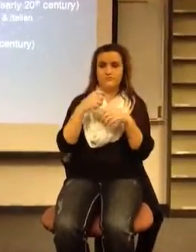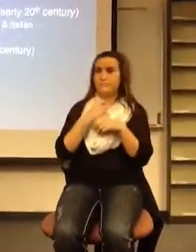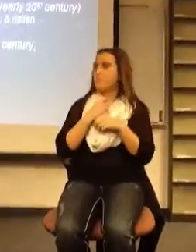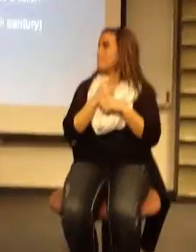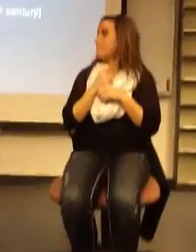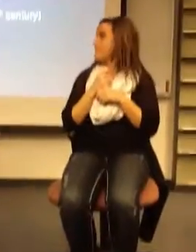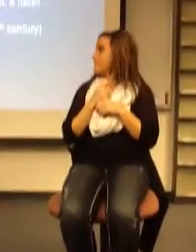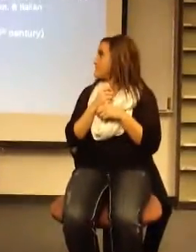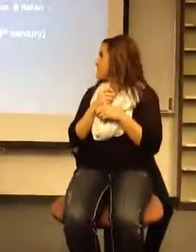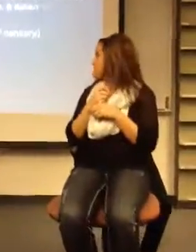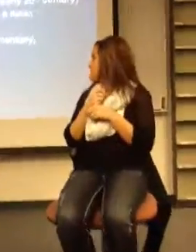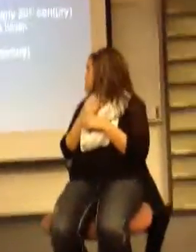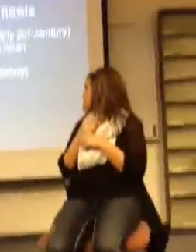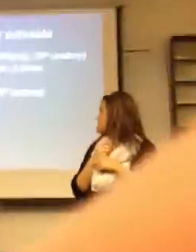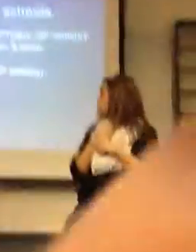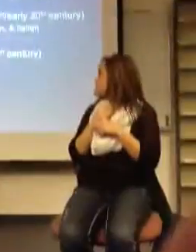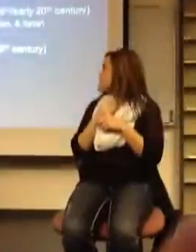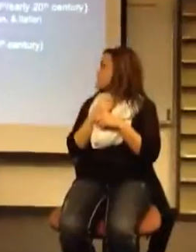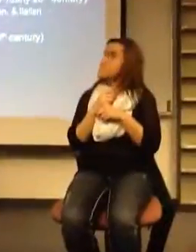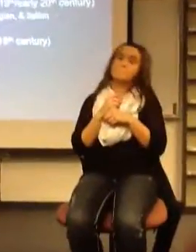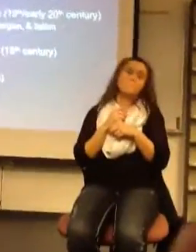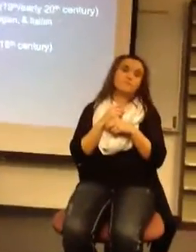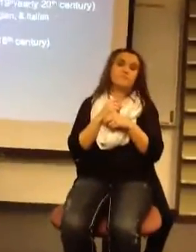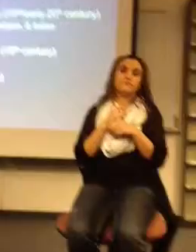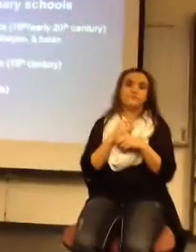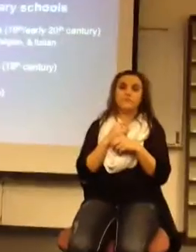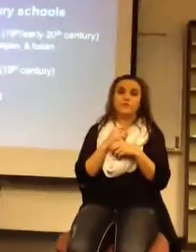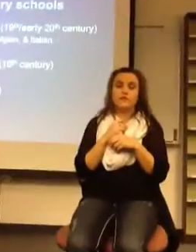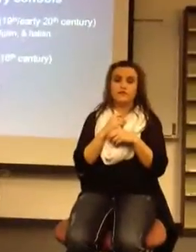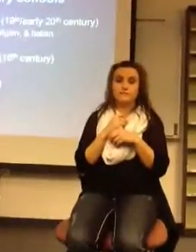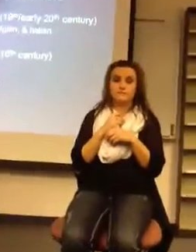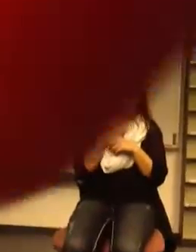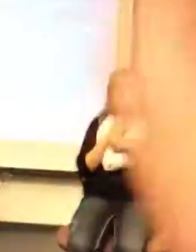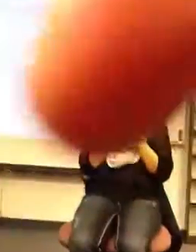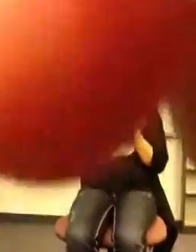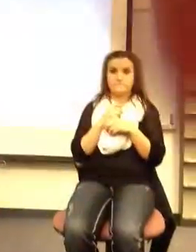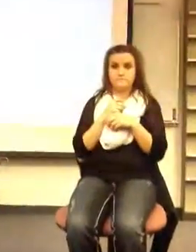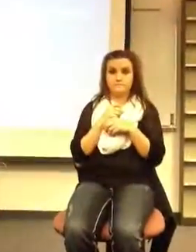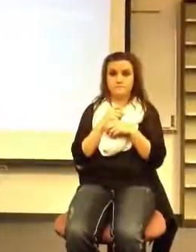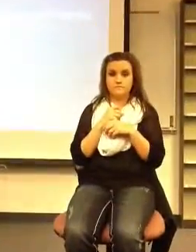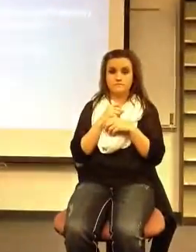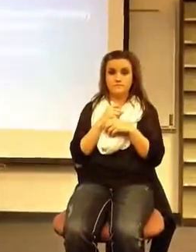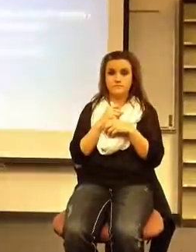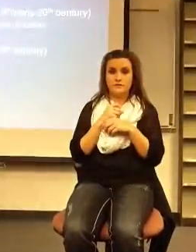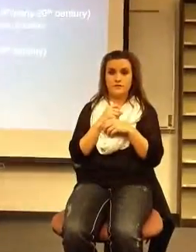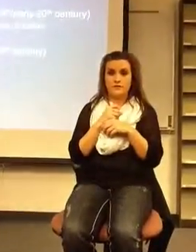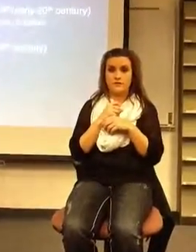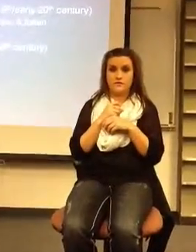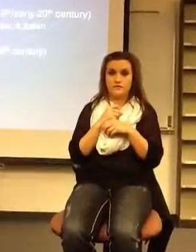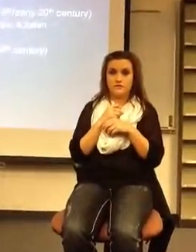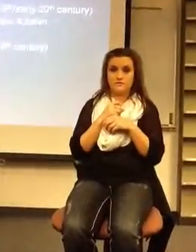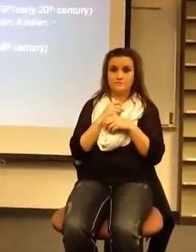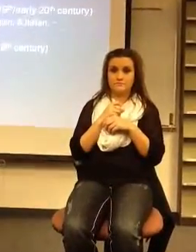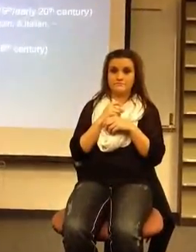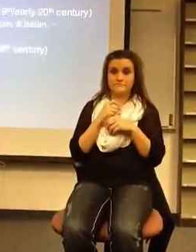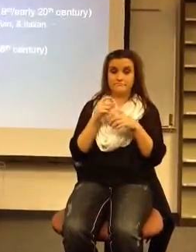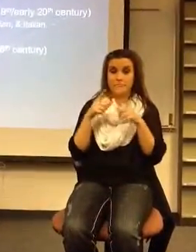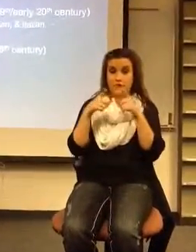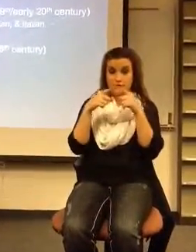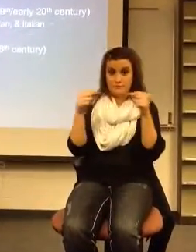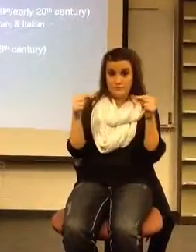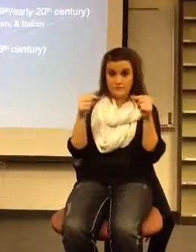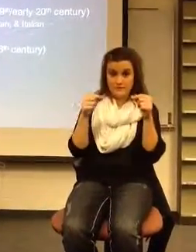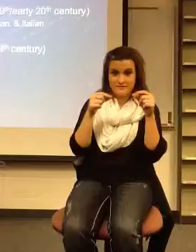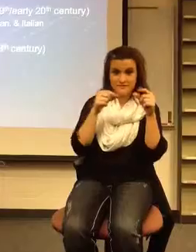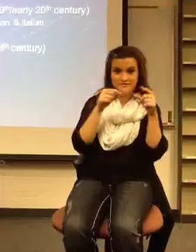1775, 1780, you see the rise of comic books called kirobishi in